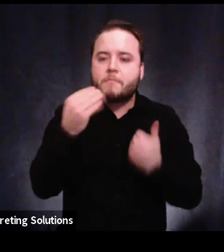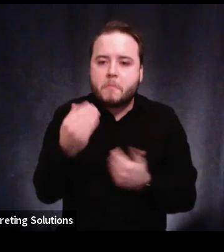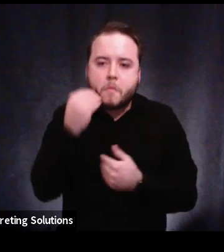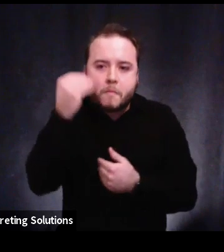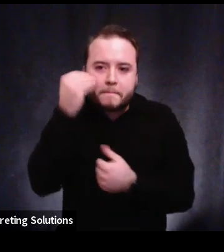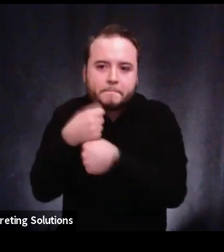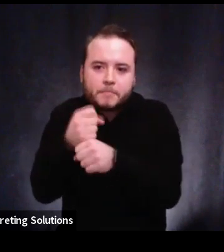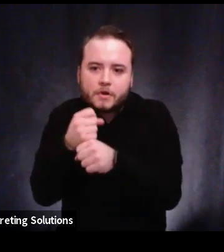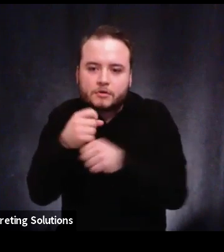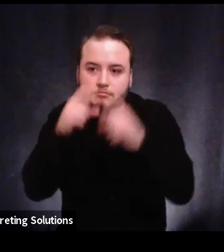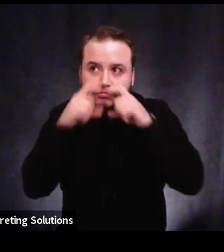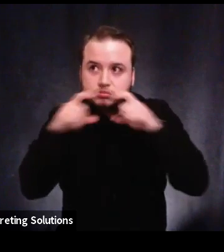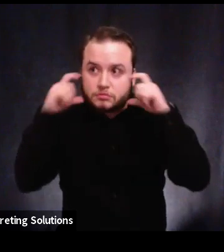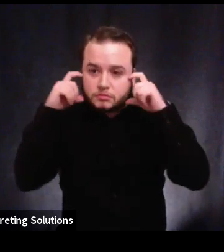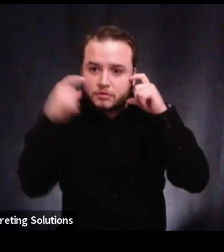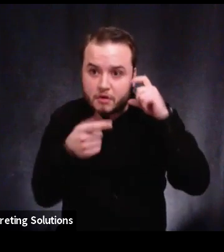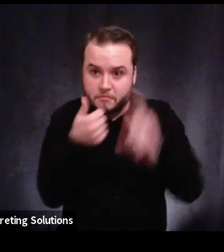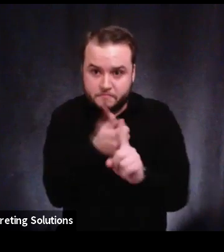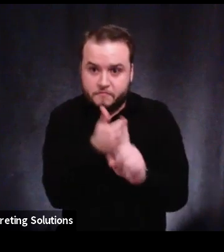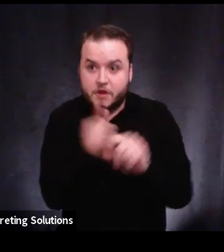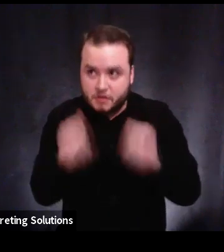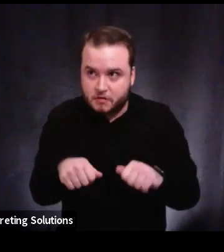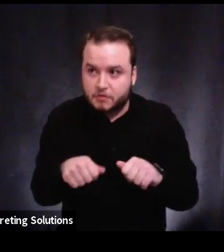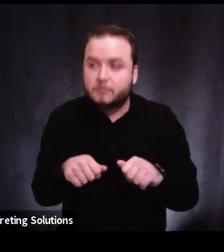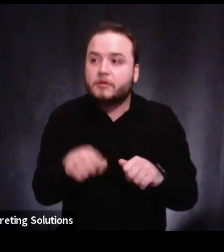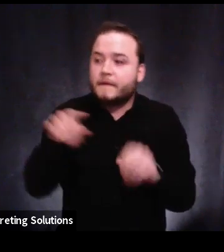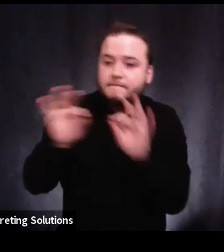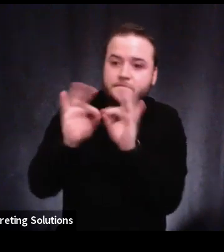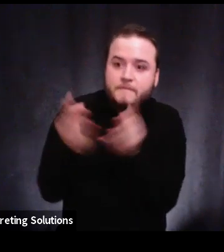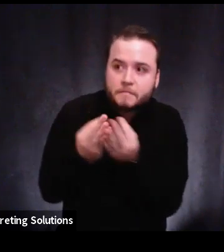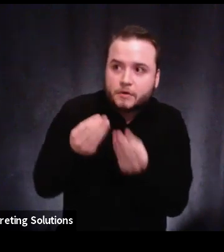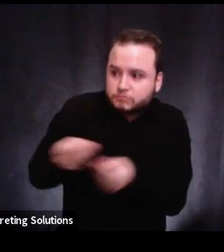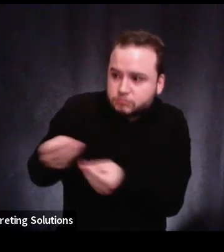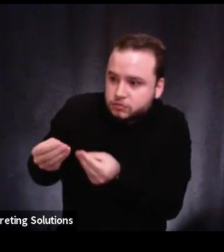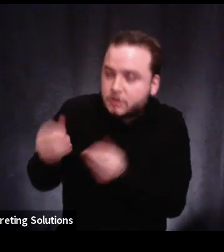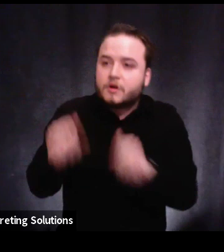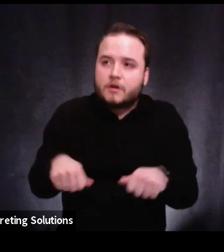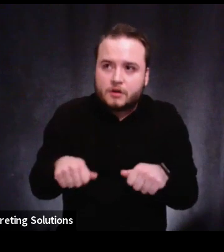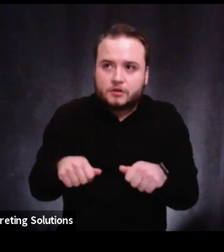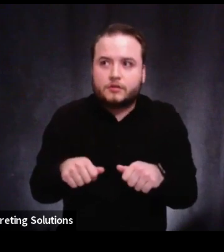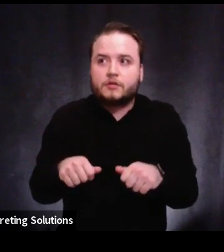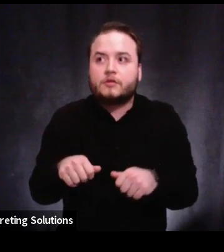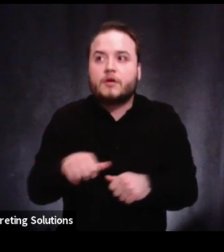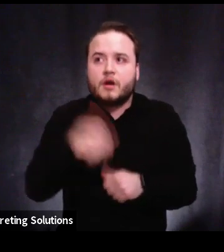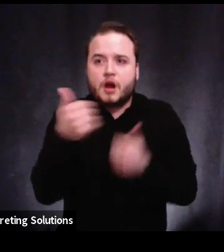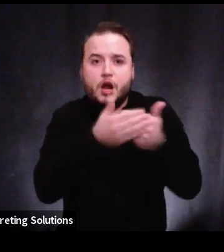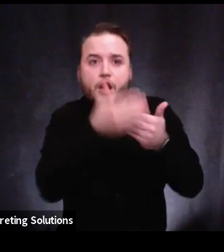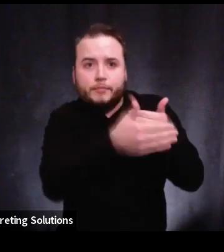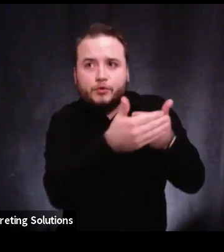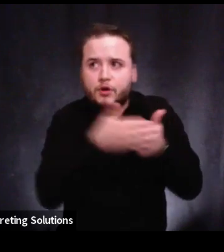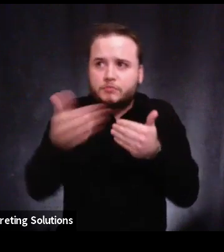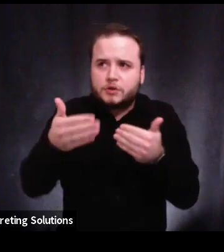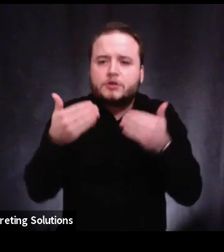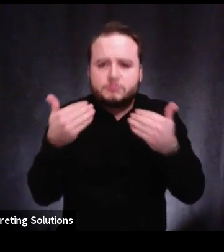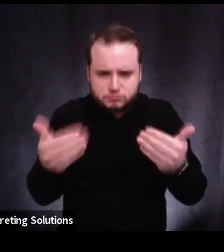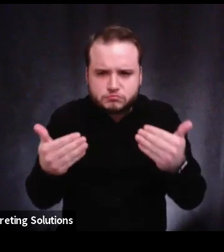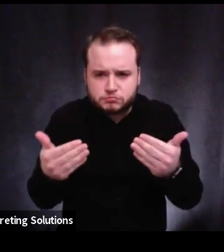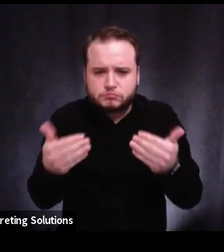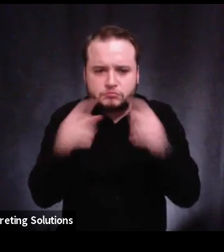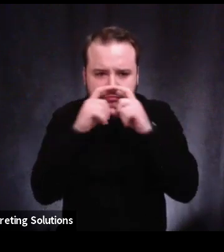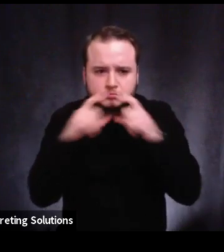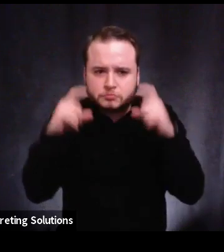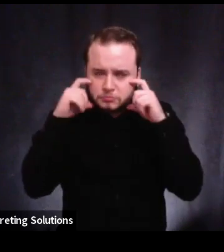for themselves, for their families, and for others, to please consider doing that. We have a lot of folks